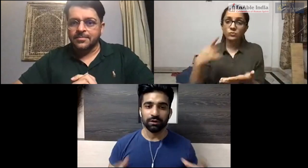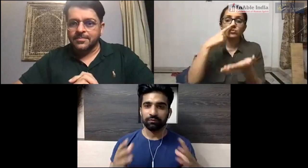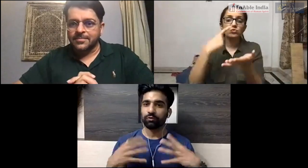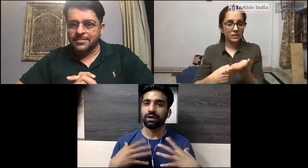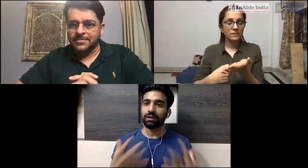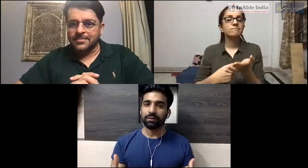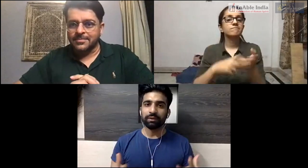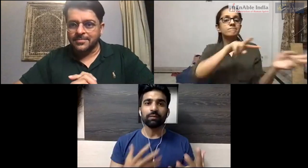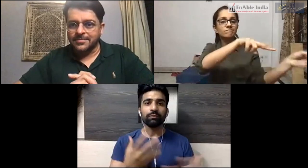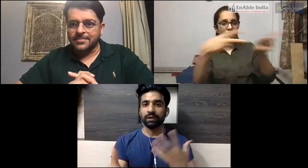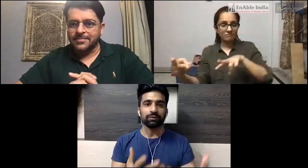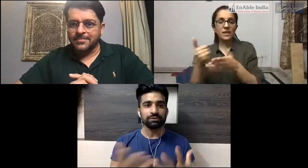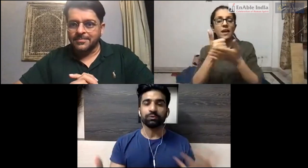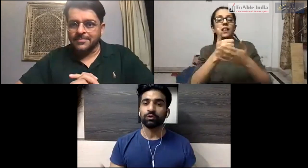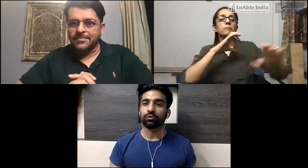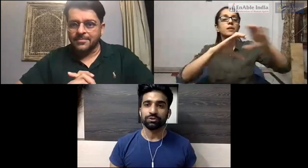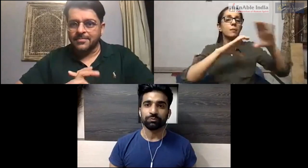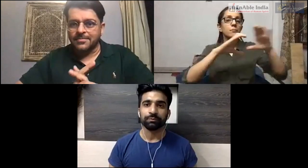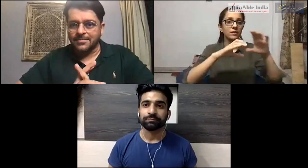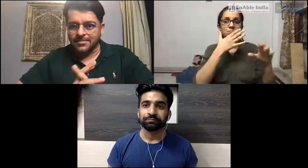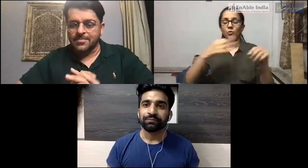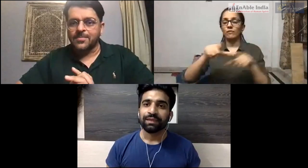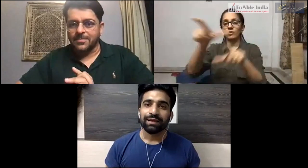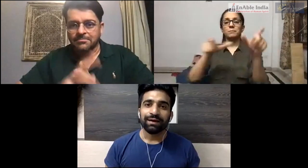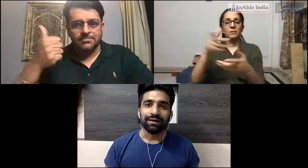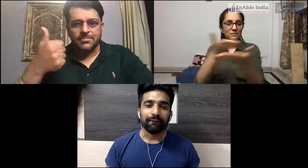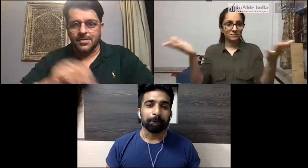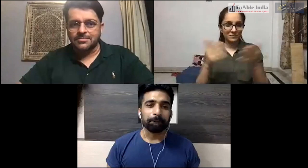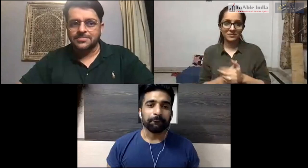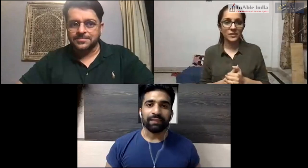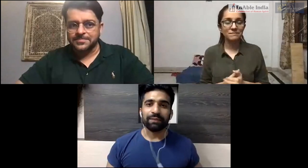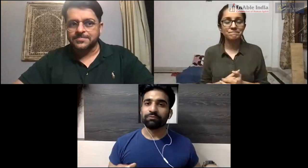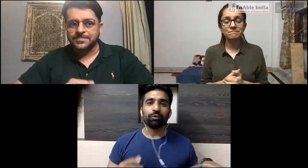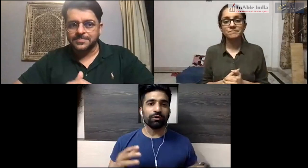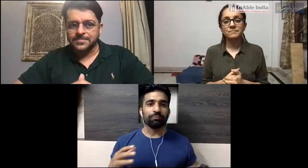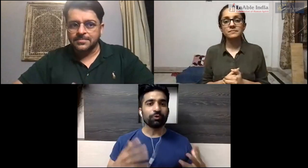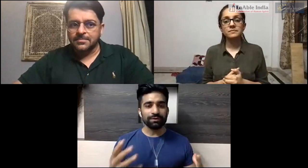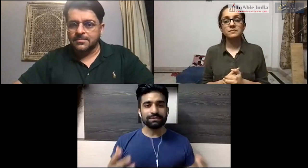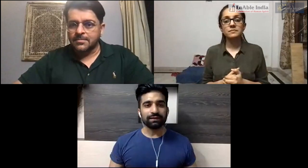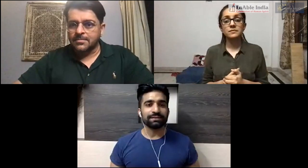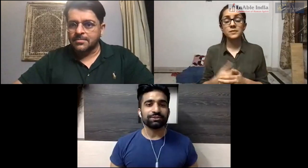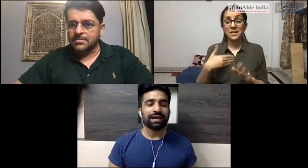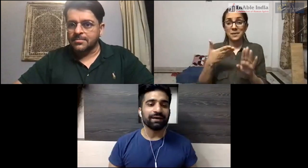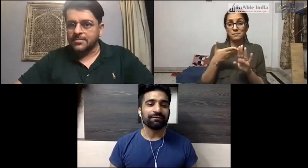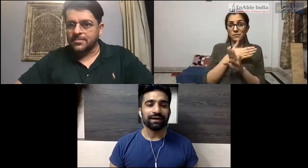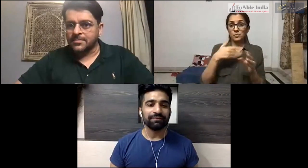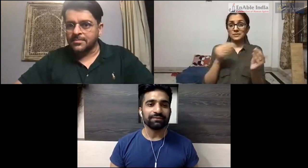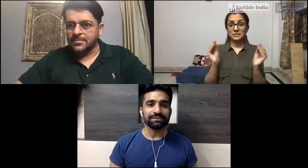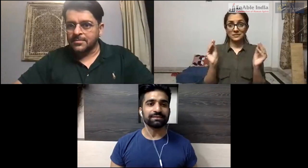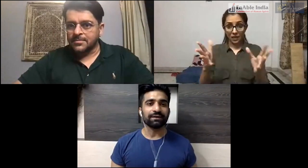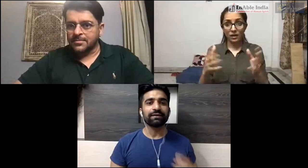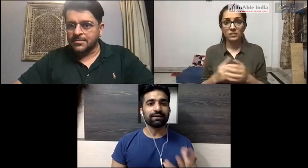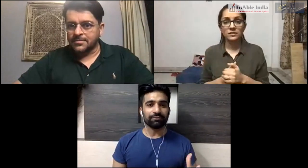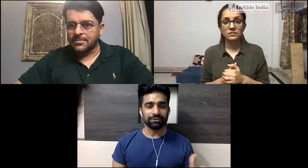for helping me communicate with this beautiful bunch of people. Um Okay. And before we start the session, I have